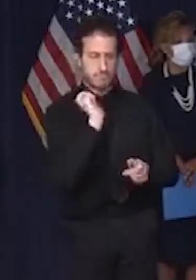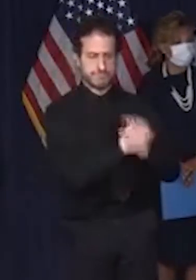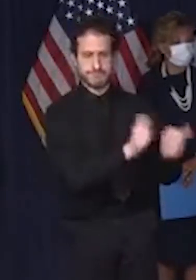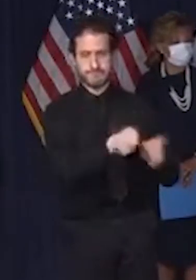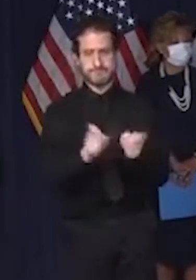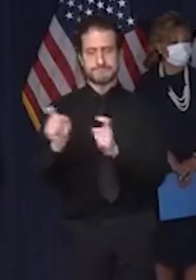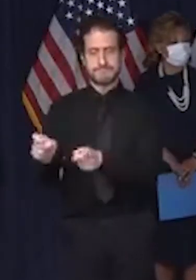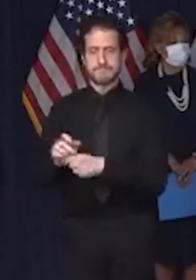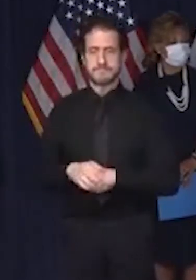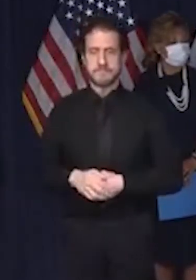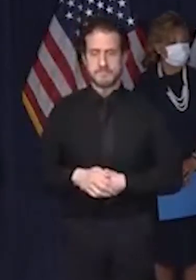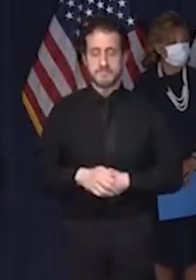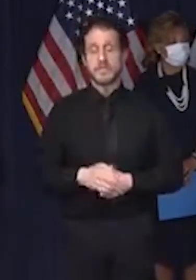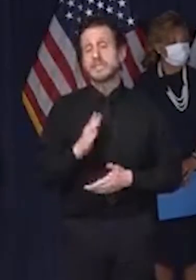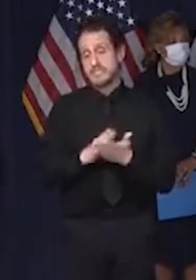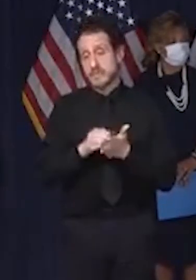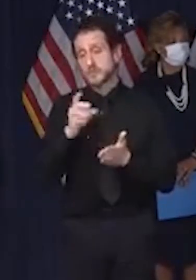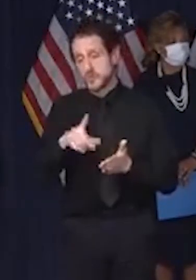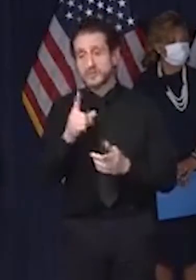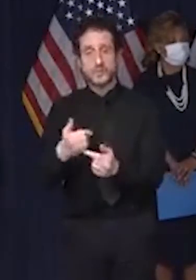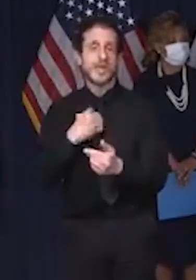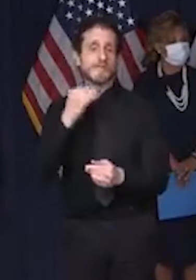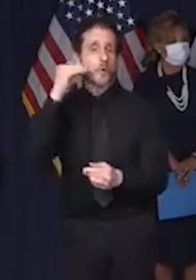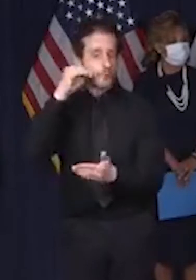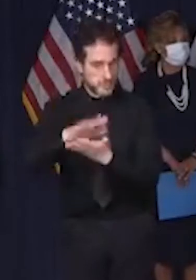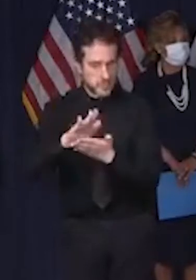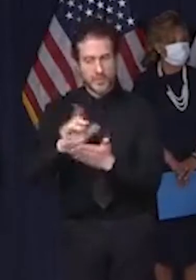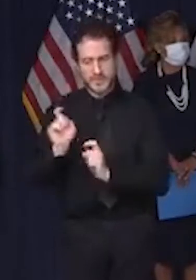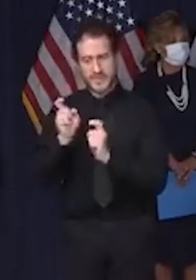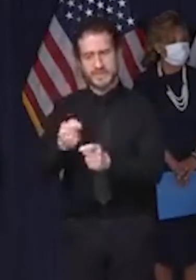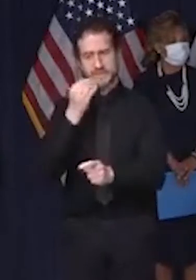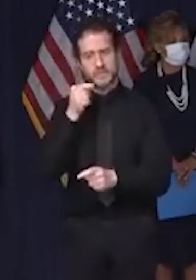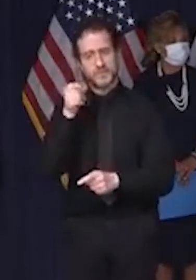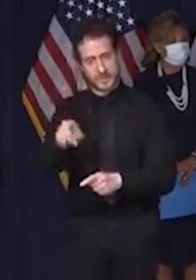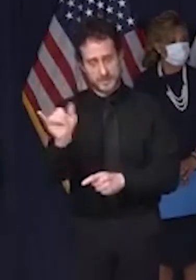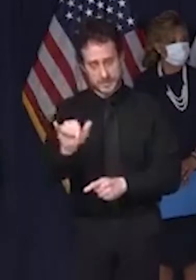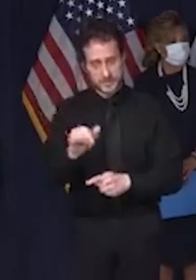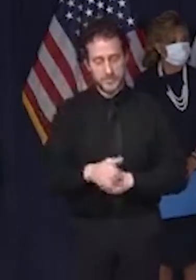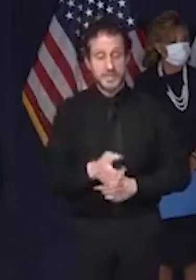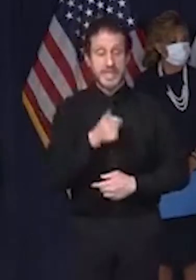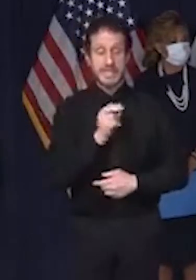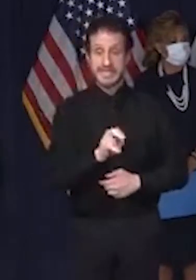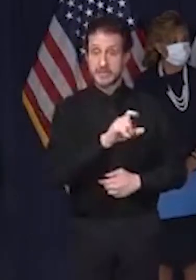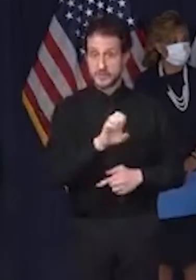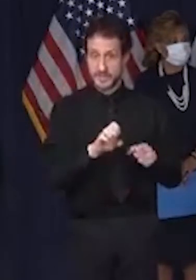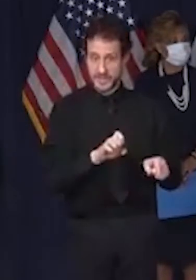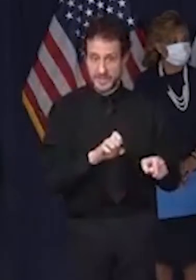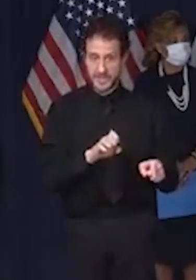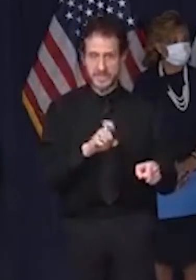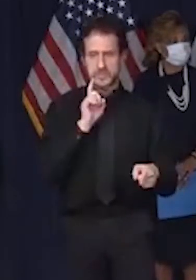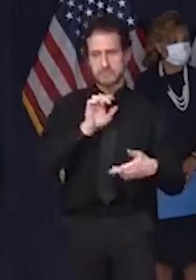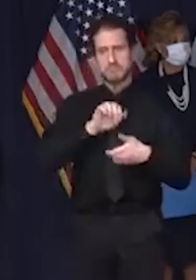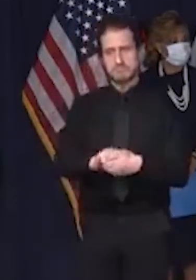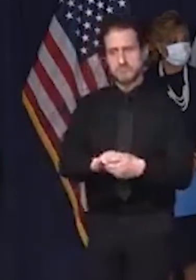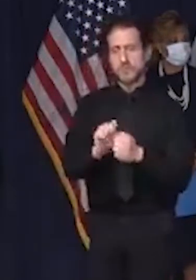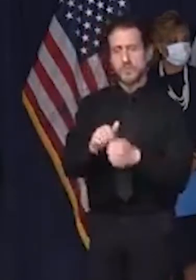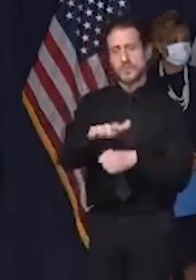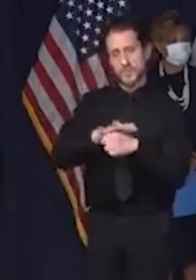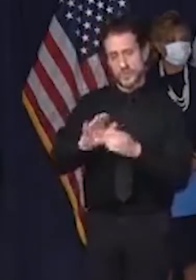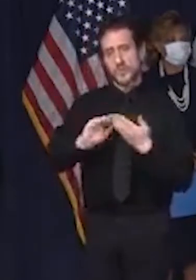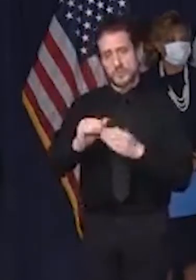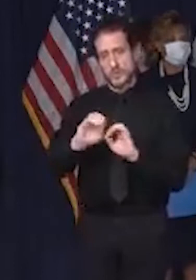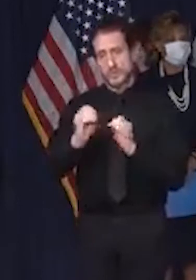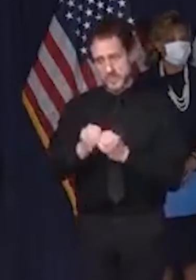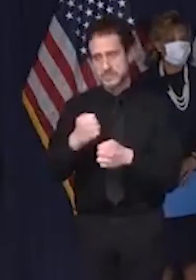and younger siblings. And Dr. Lee has teamed up with a local community organization to ensure that meals